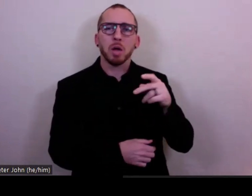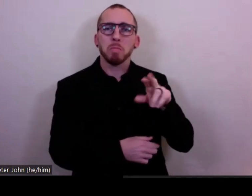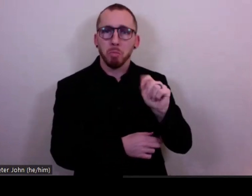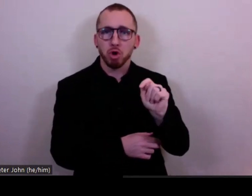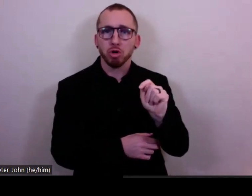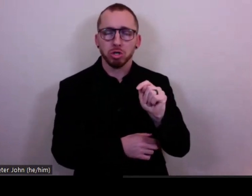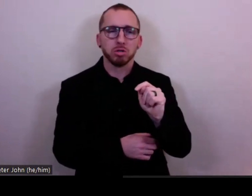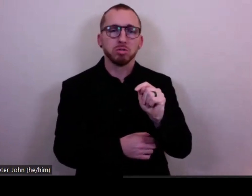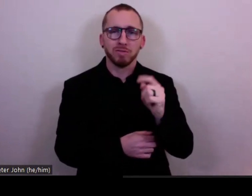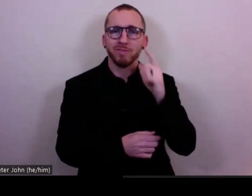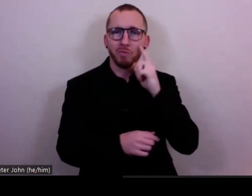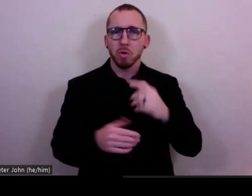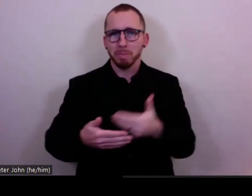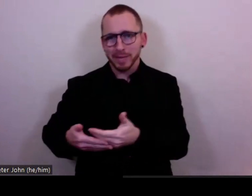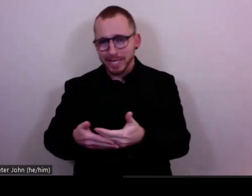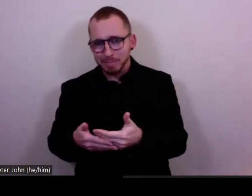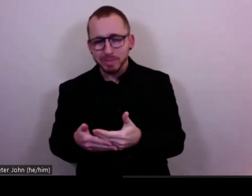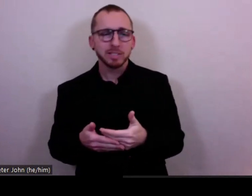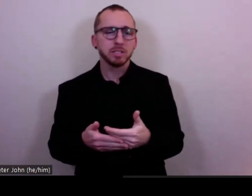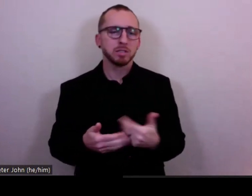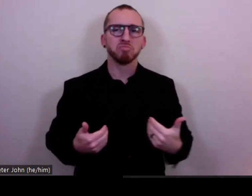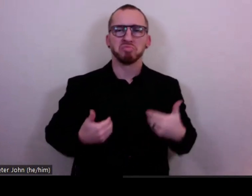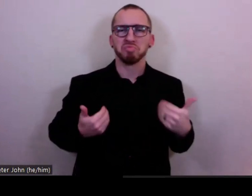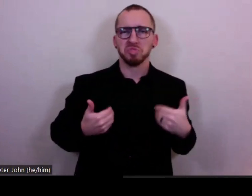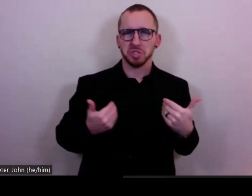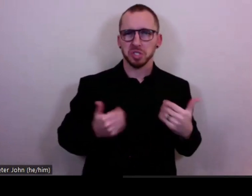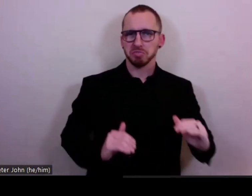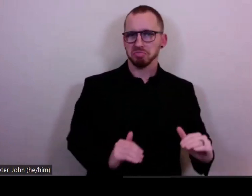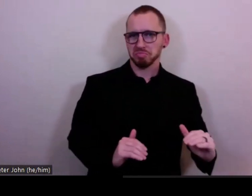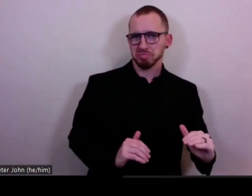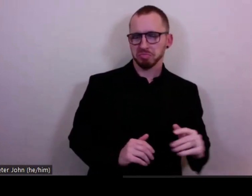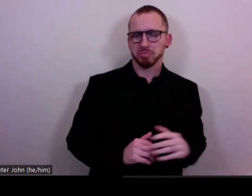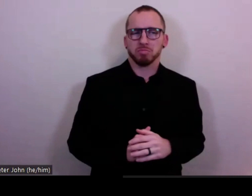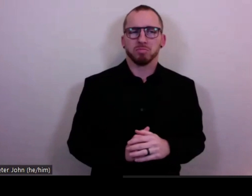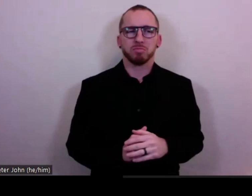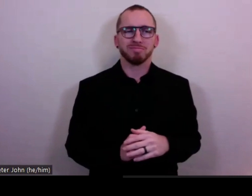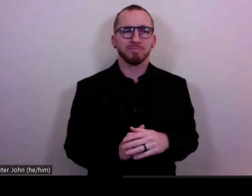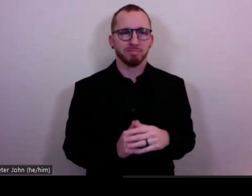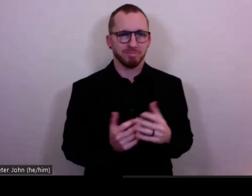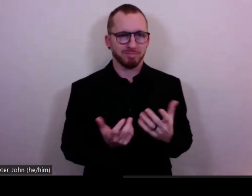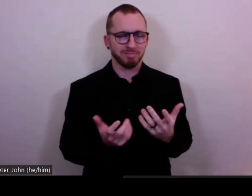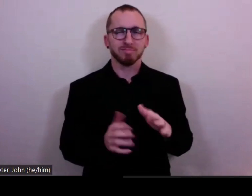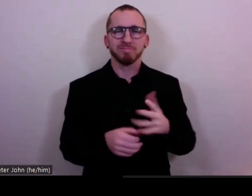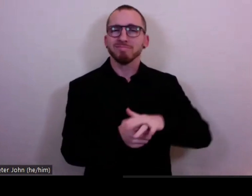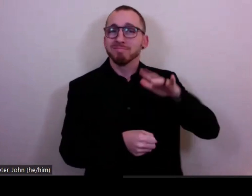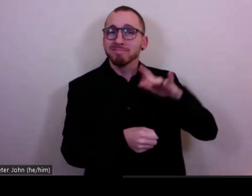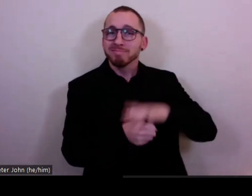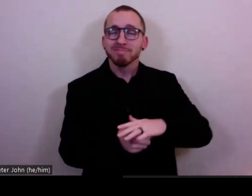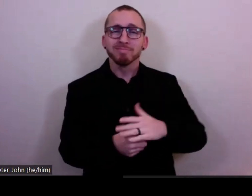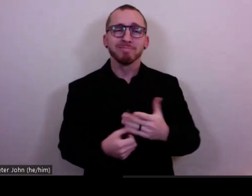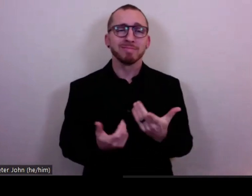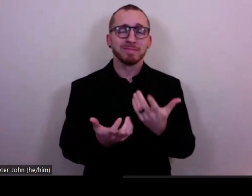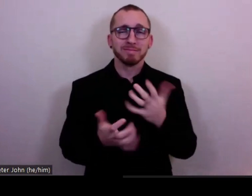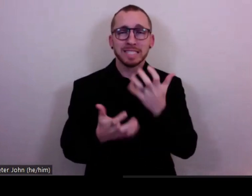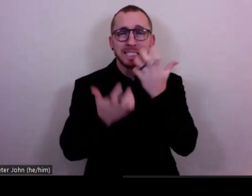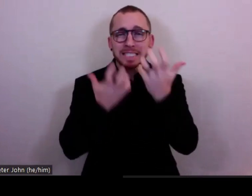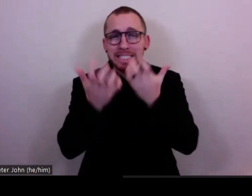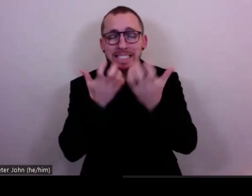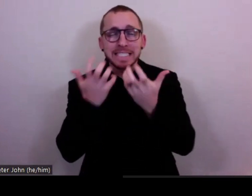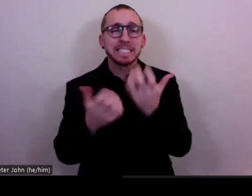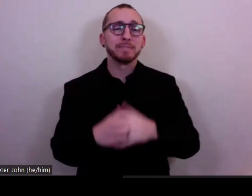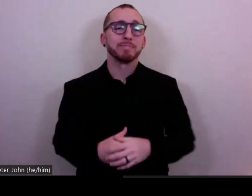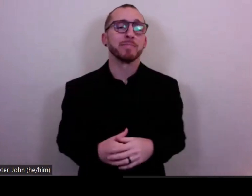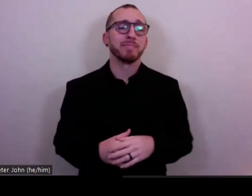toddlers, but sometimes we have to be aware. Not only do you see the crying, the constant yelling, the running about,